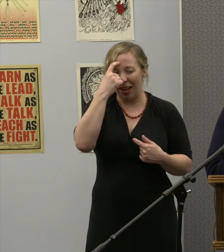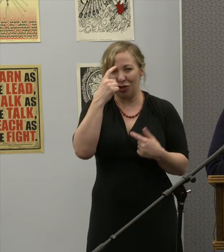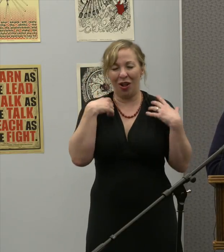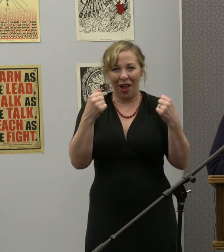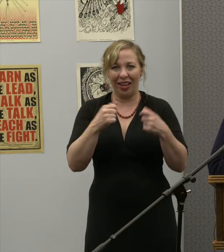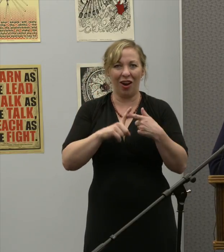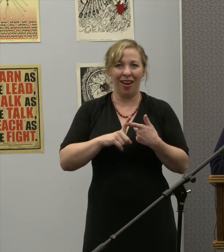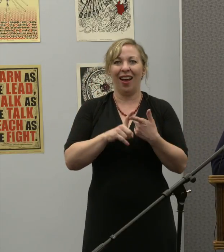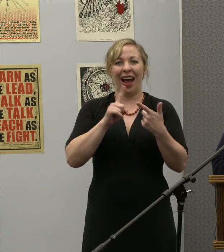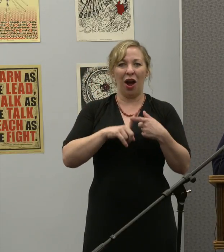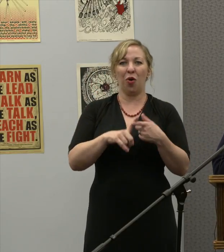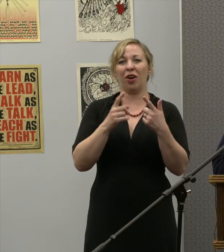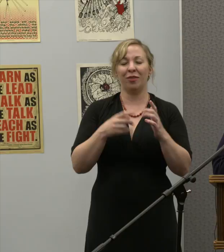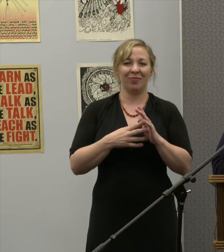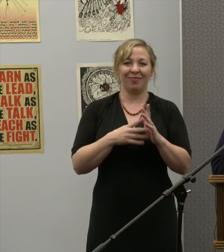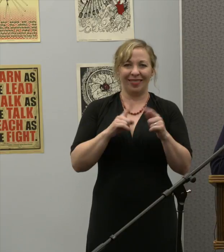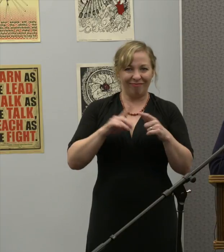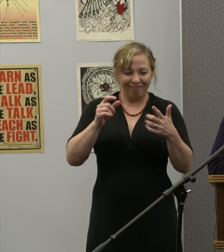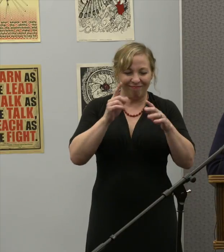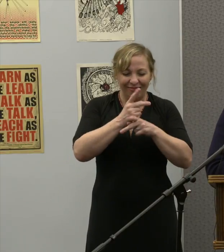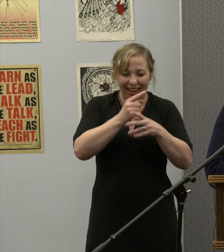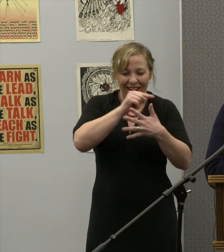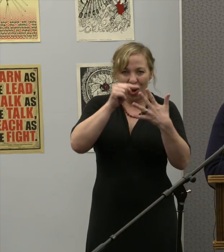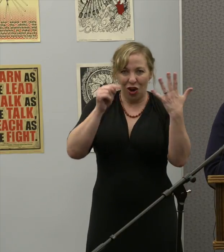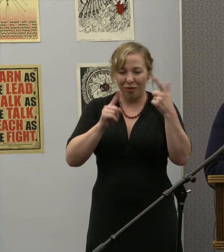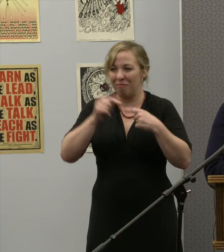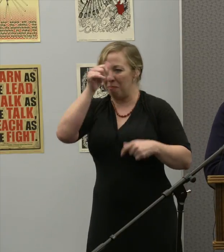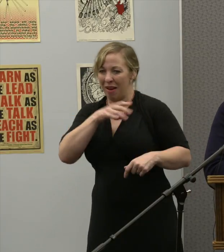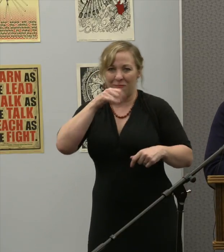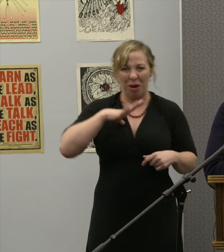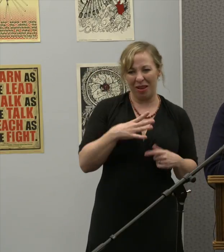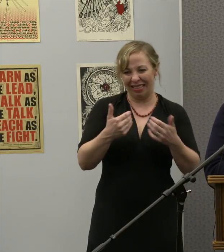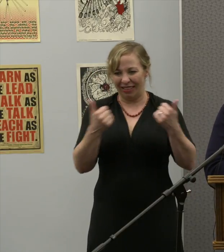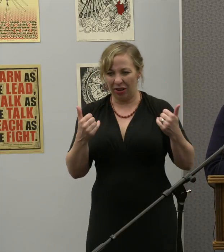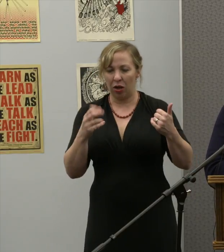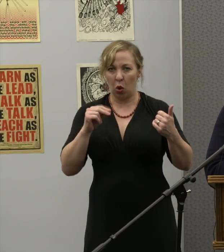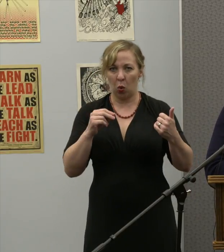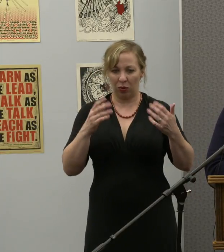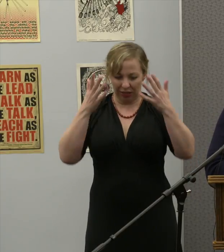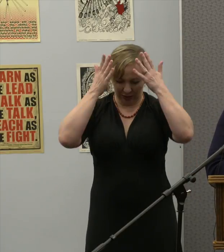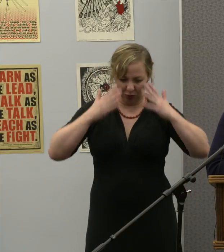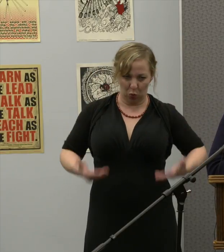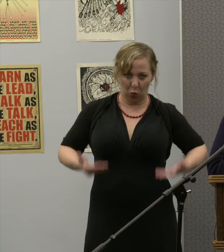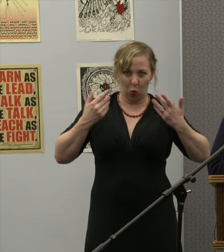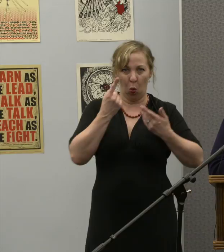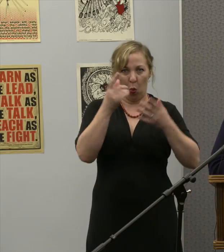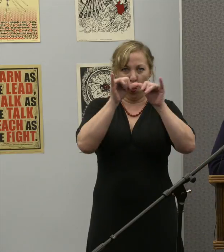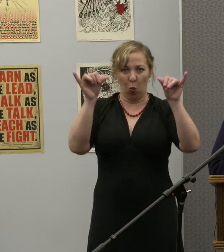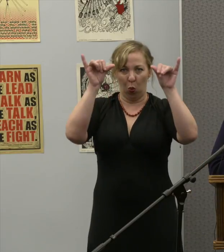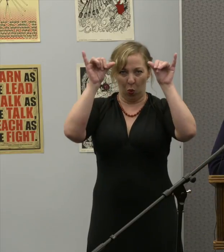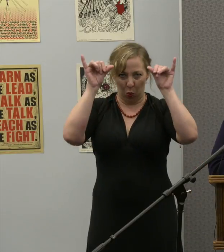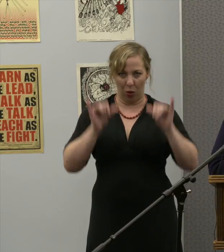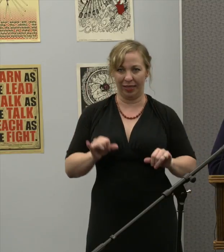care, right? It's different than gender-related care. No, those things are all part of one system, and we need